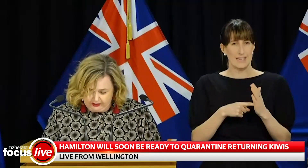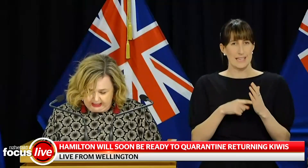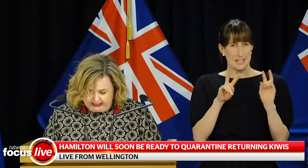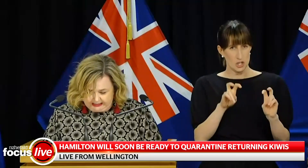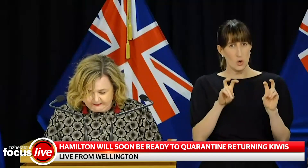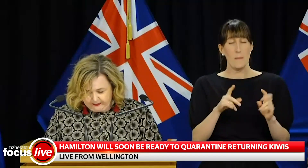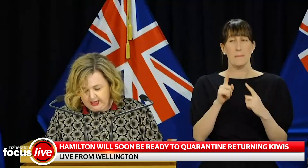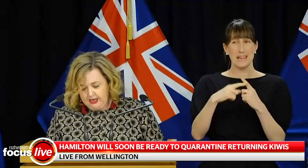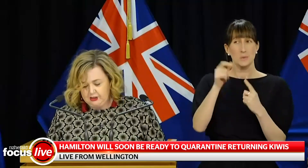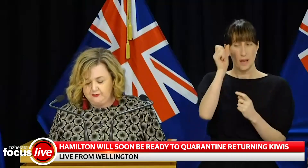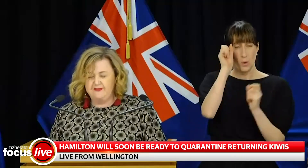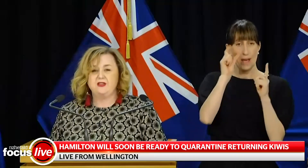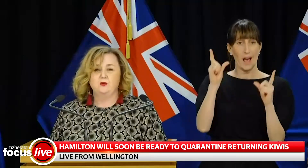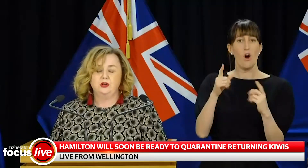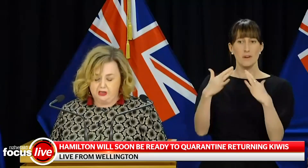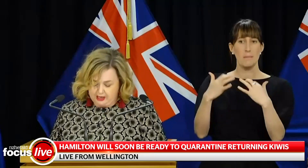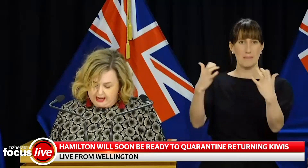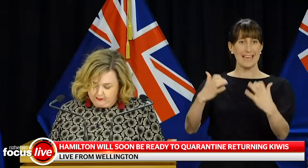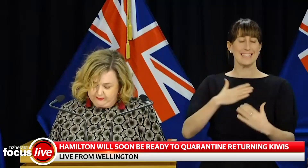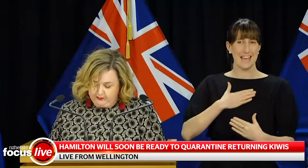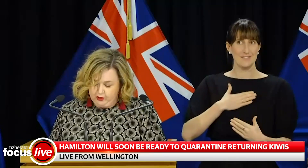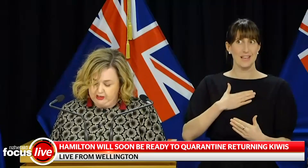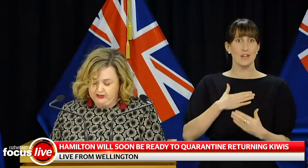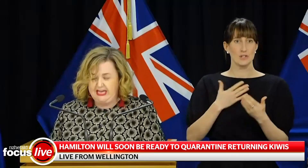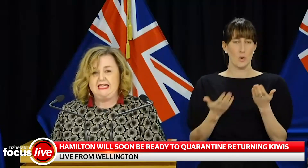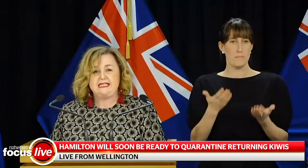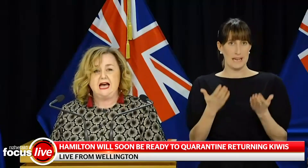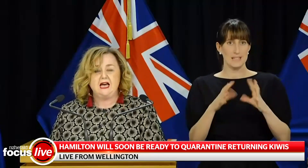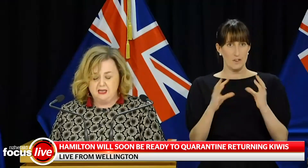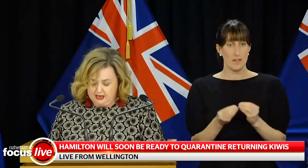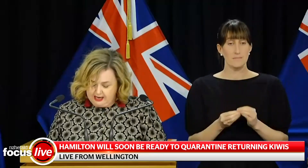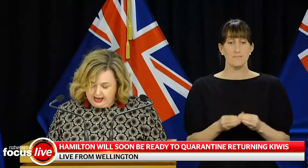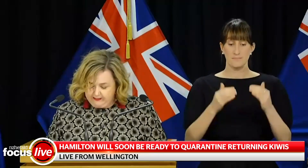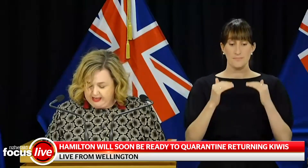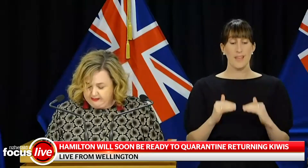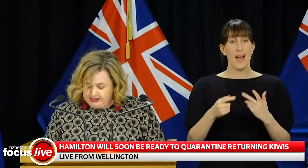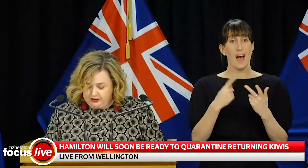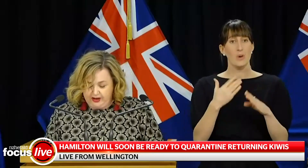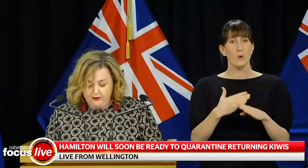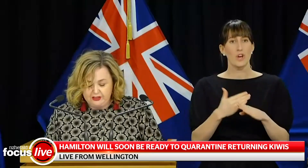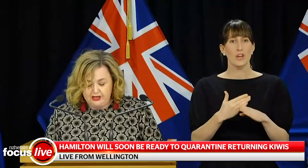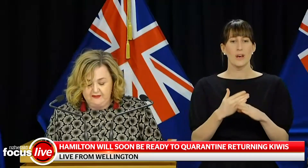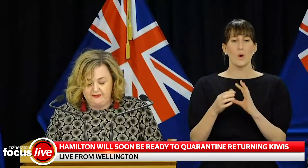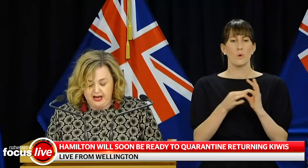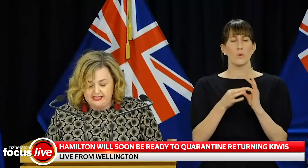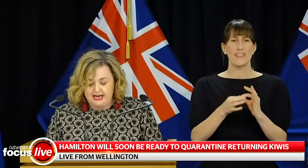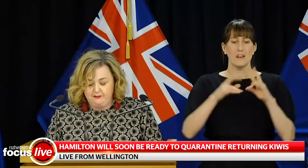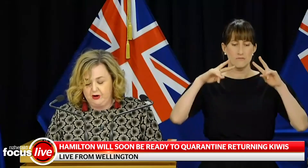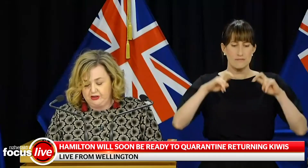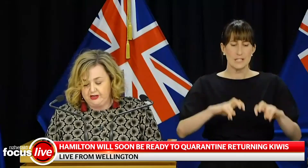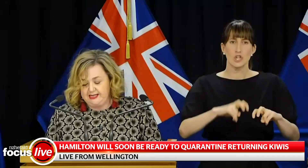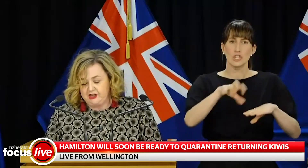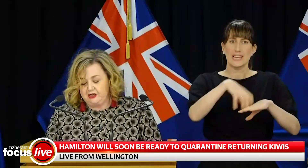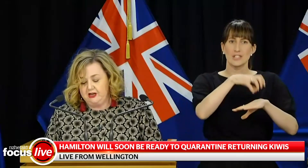safely go ahead. In terms of other work, we've been working with ESR and the Ministry of Health to have a fast